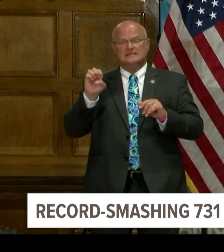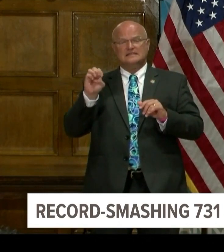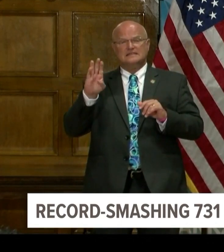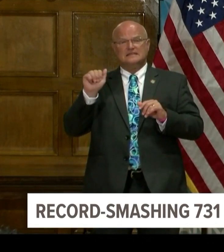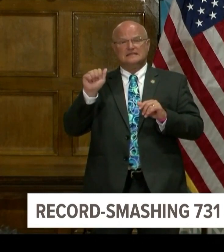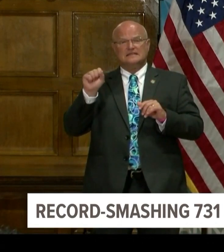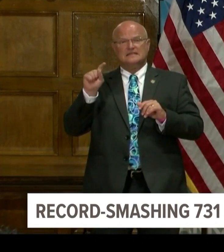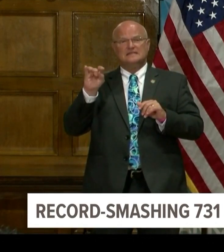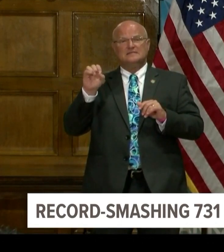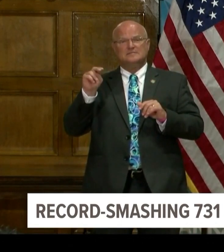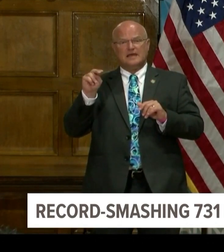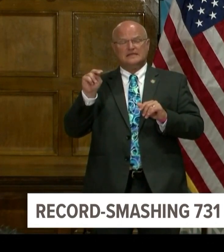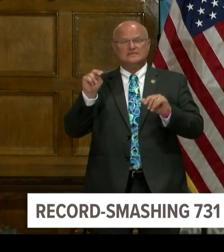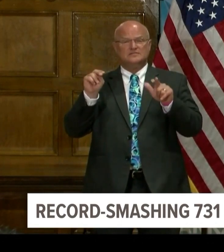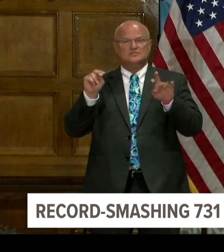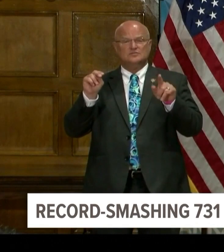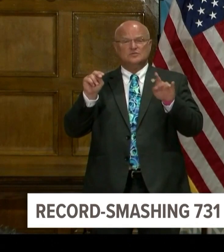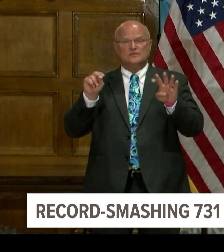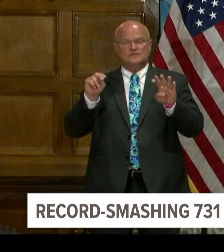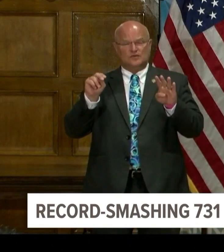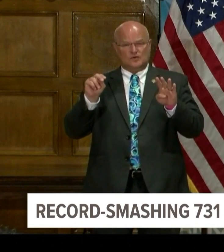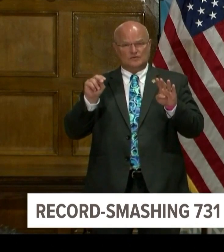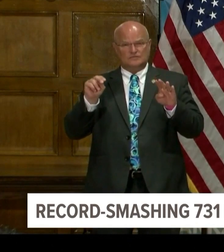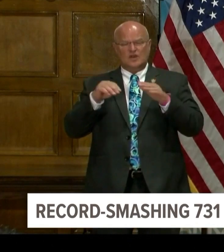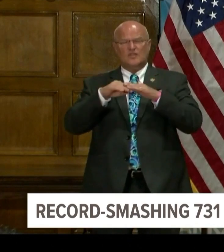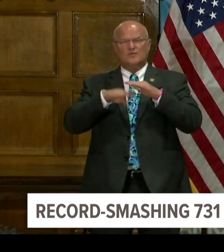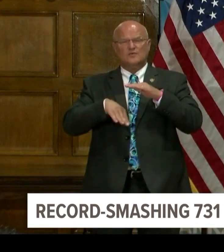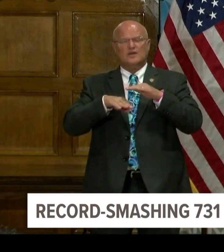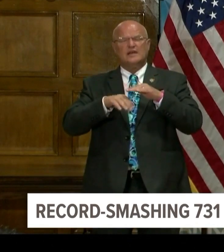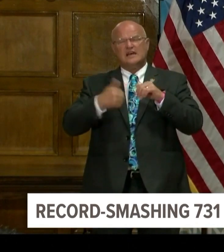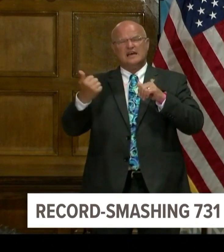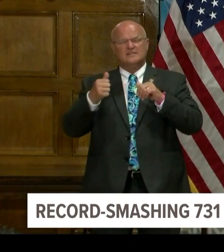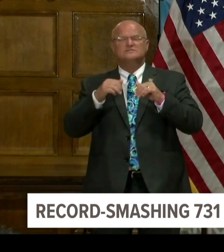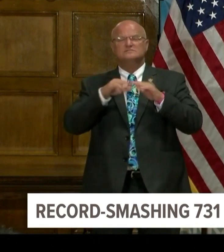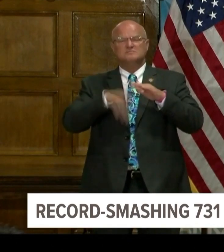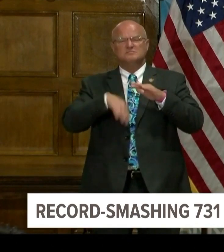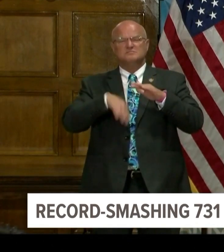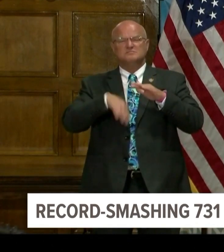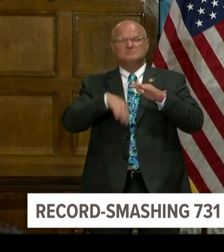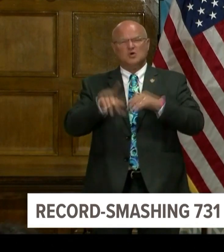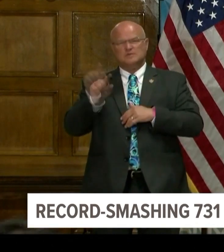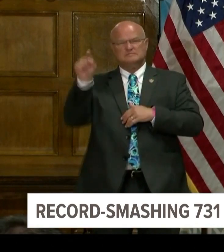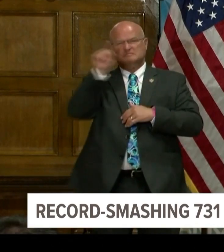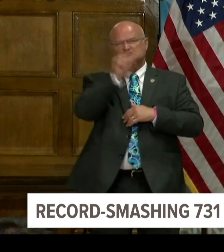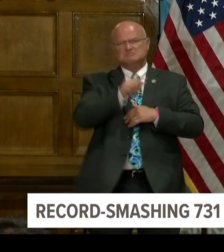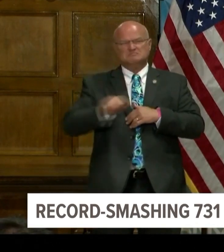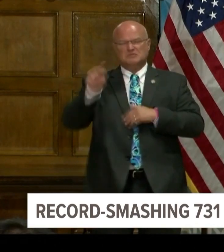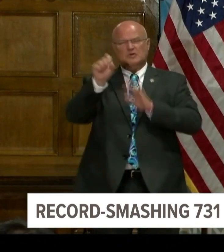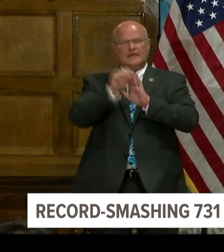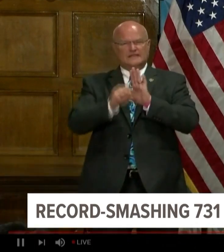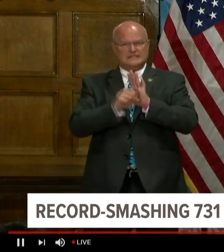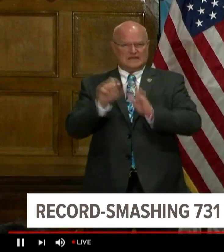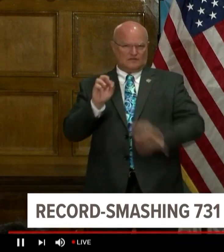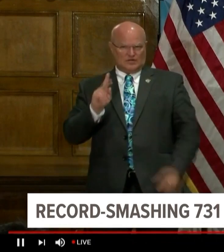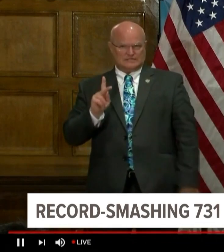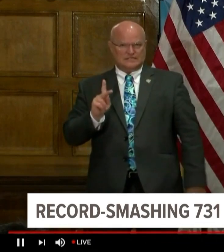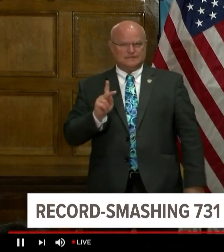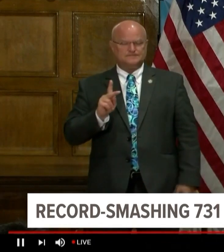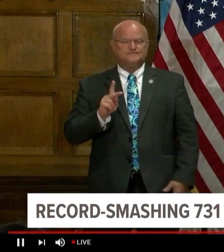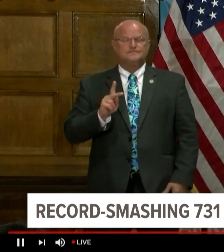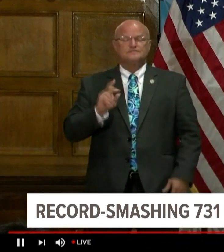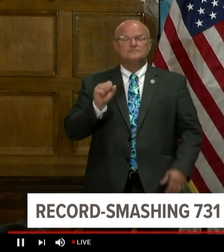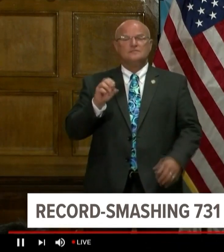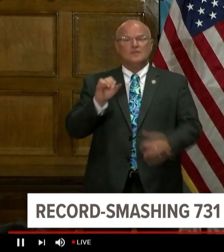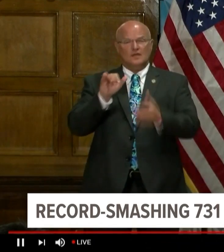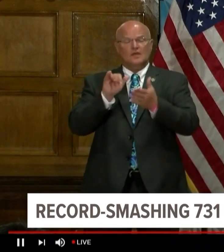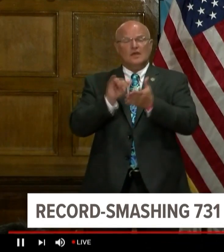Sebastian County with 24 new cases. The rest of them are under 20 cases scattered across the state of Arkansas.